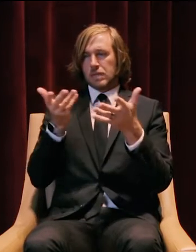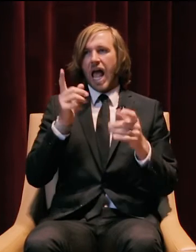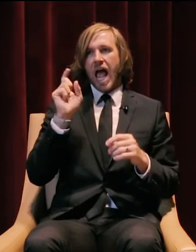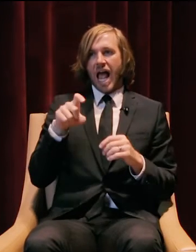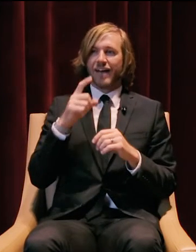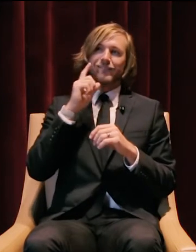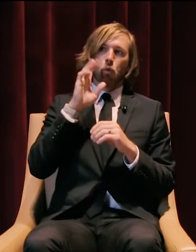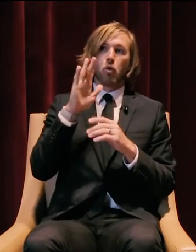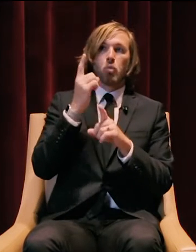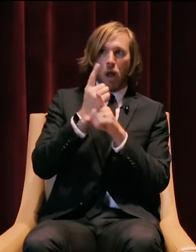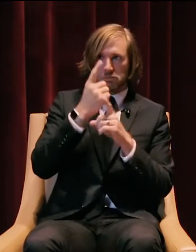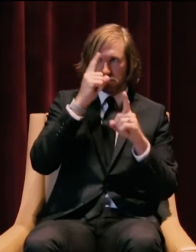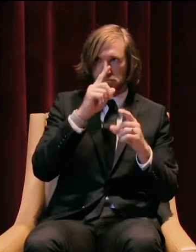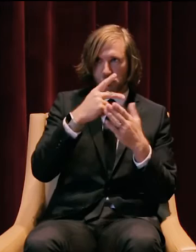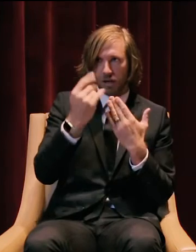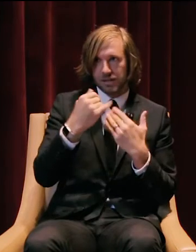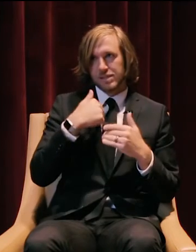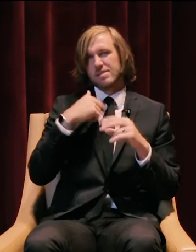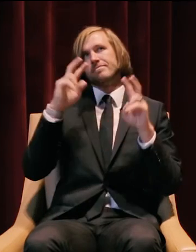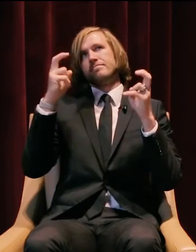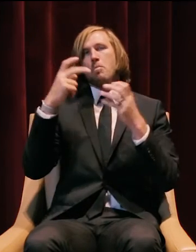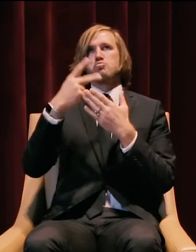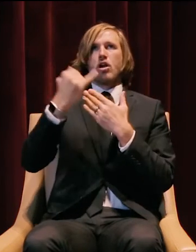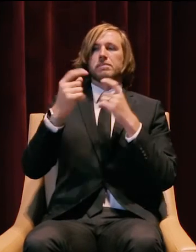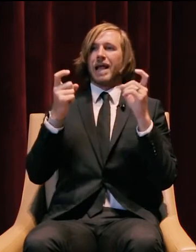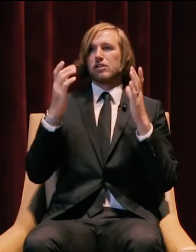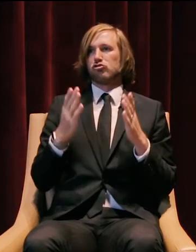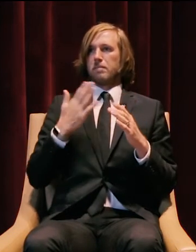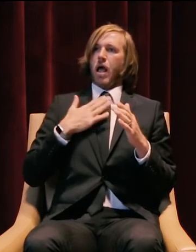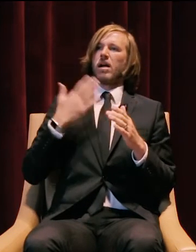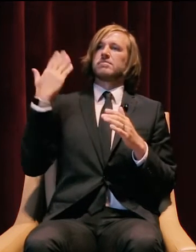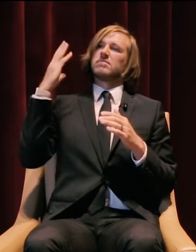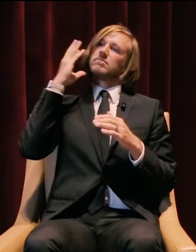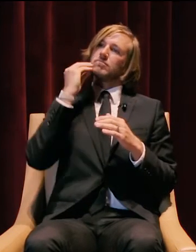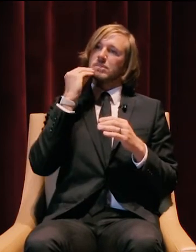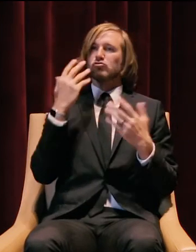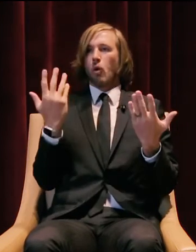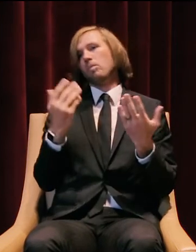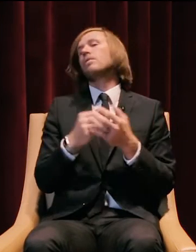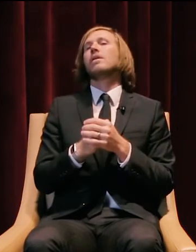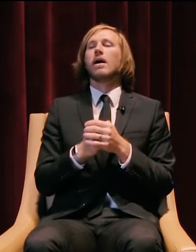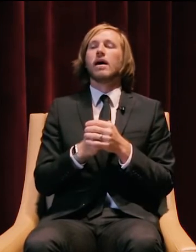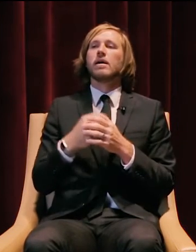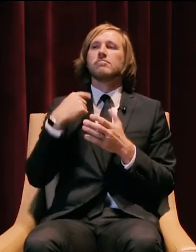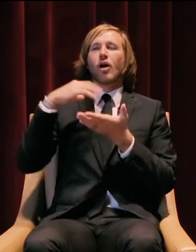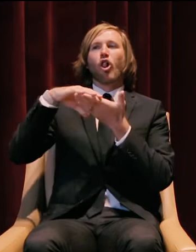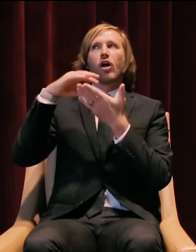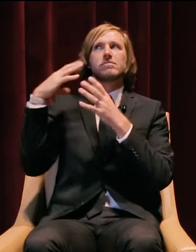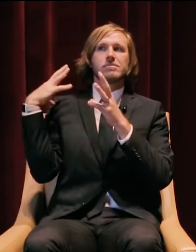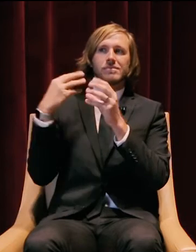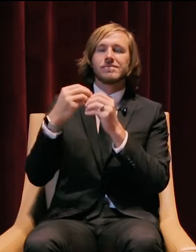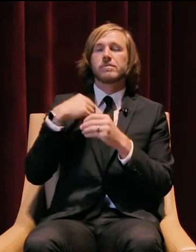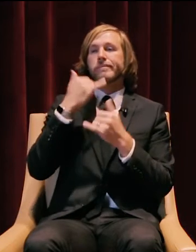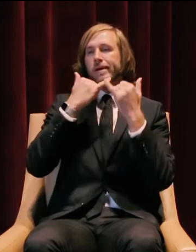for the right project. I'm kind of a project manager by trade. So I've learned a lot. I've